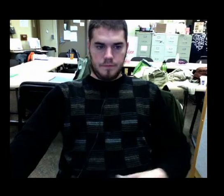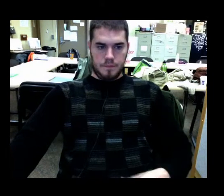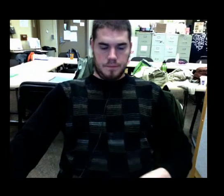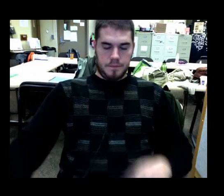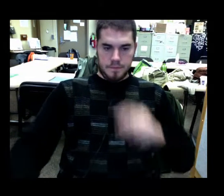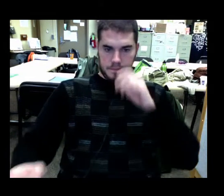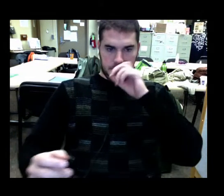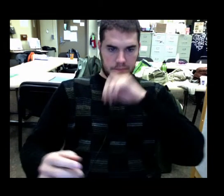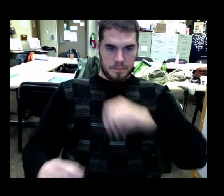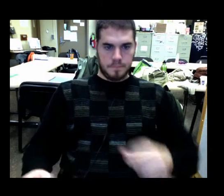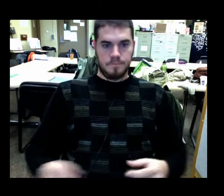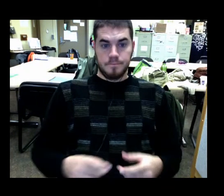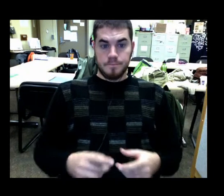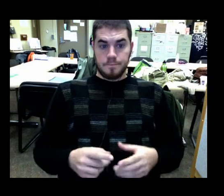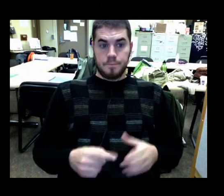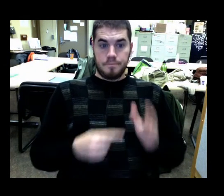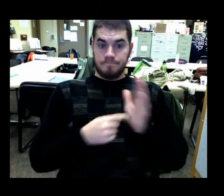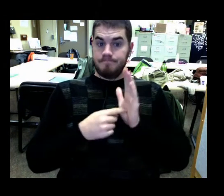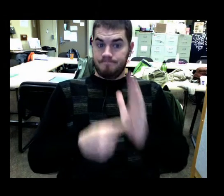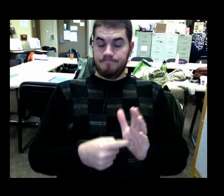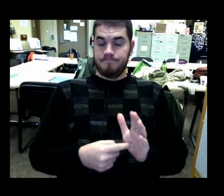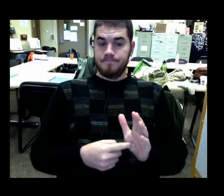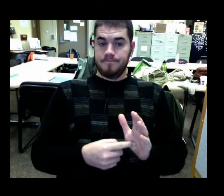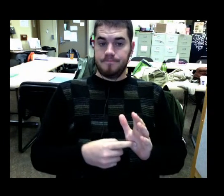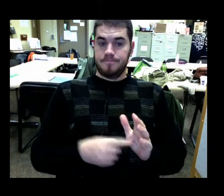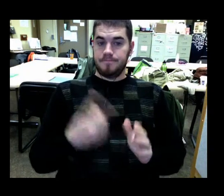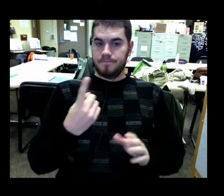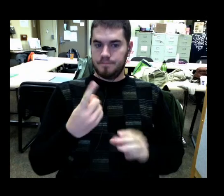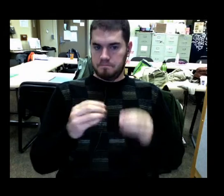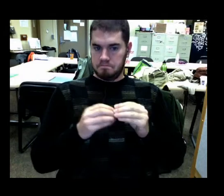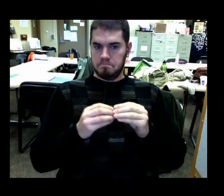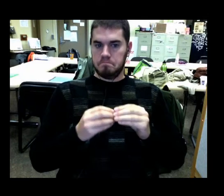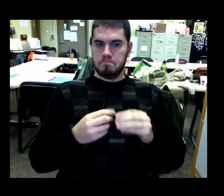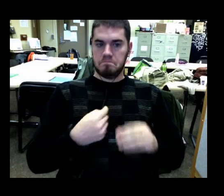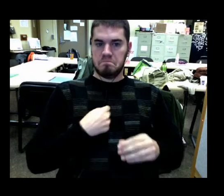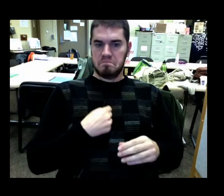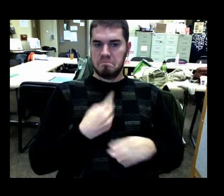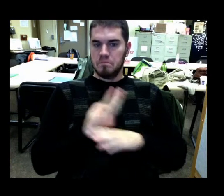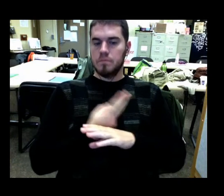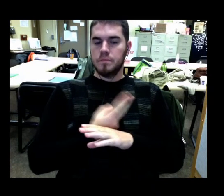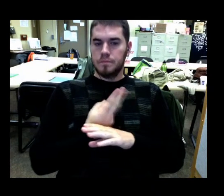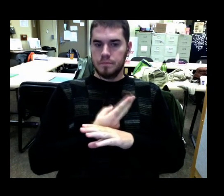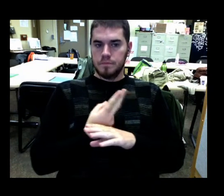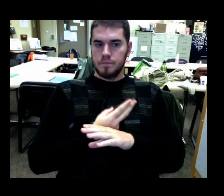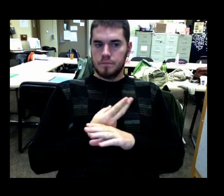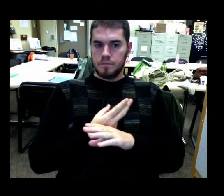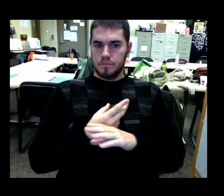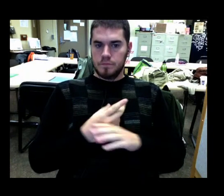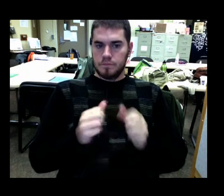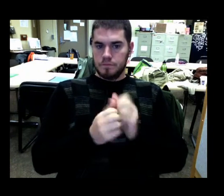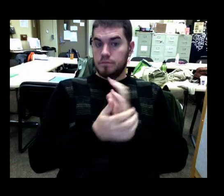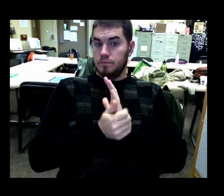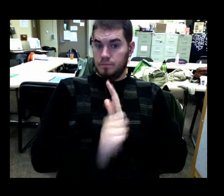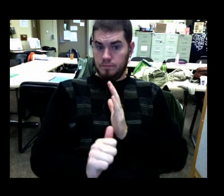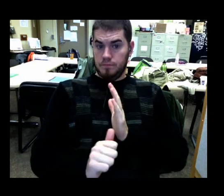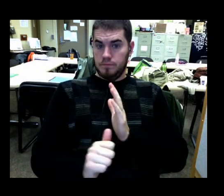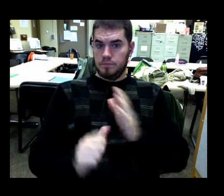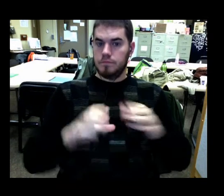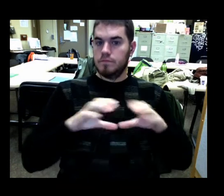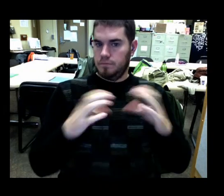have one more example that I use with a more advanced class. These tend to be sophomore students thinking about